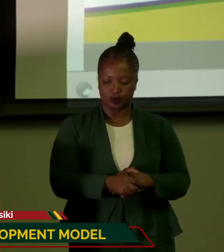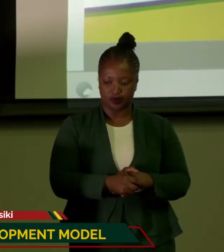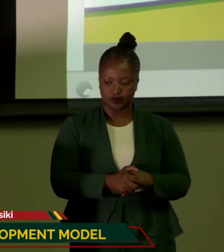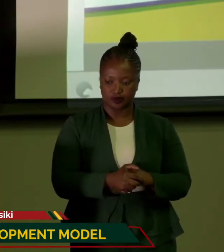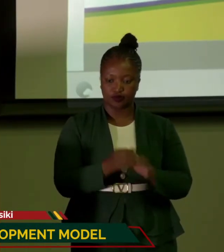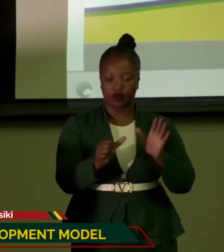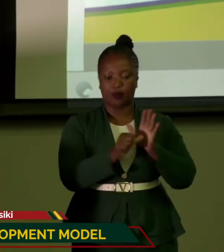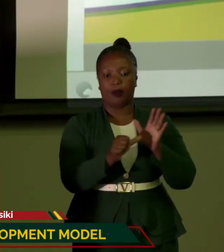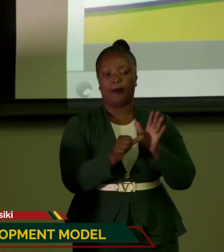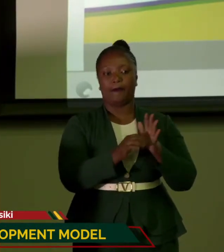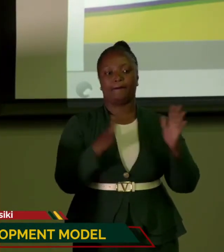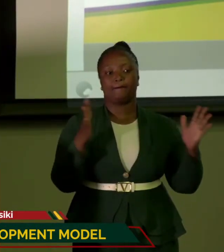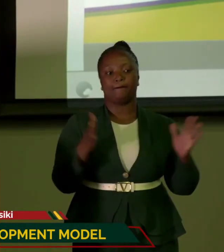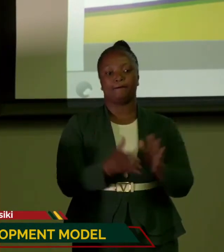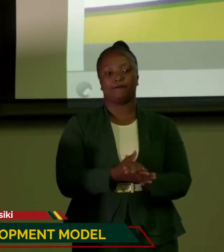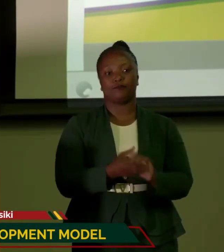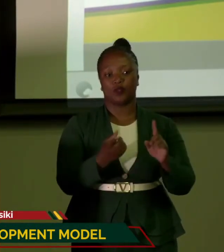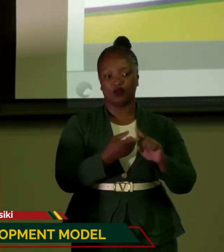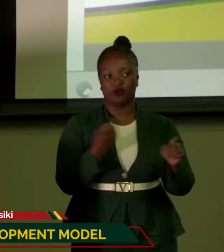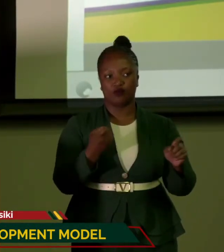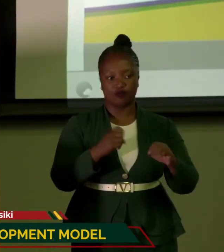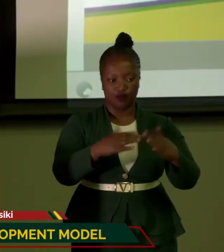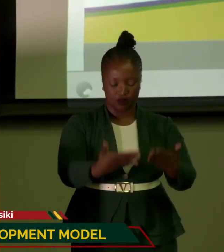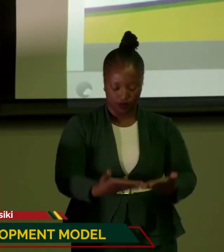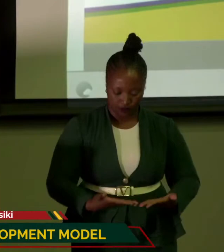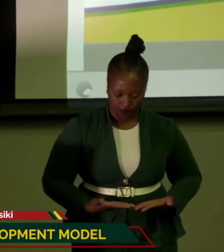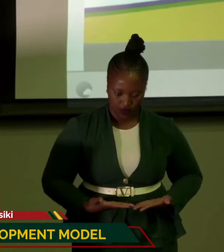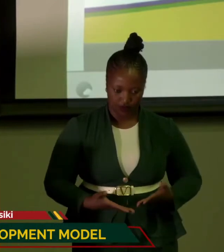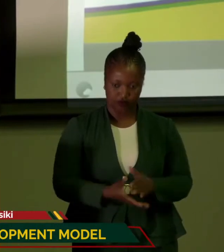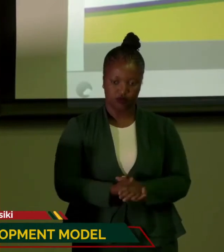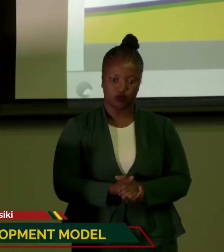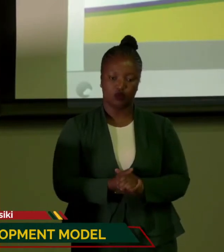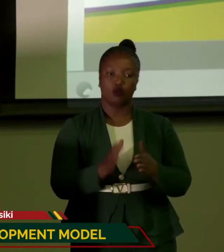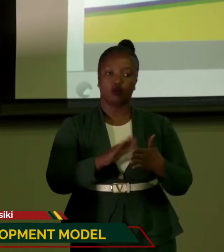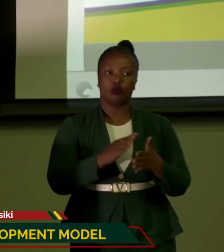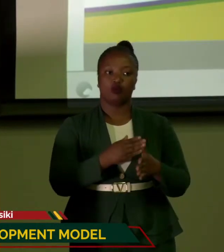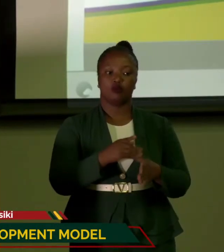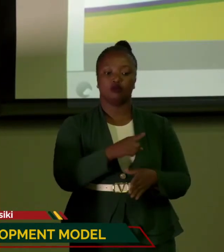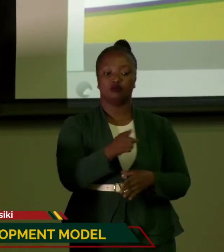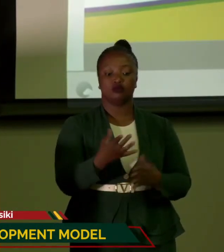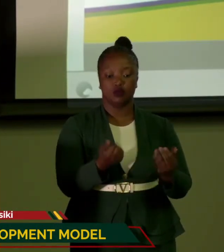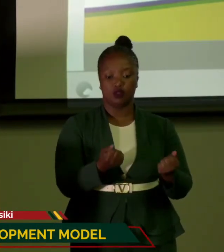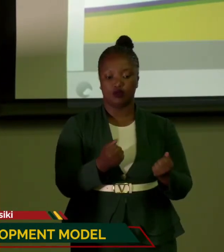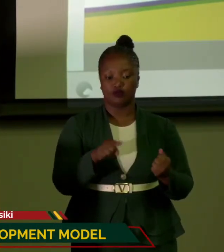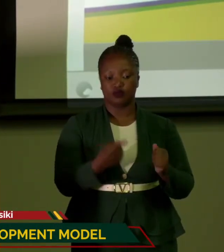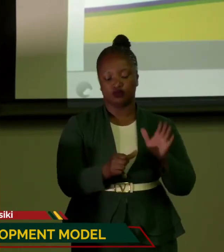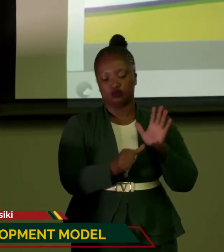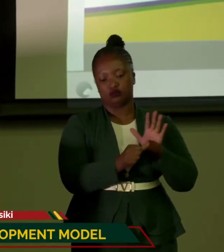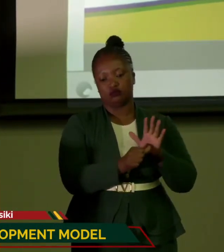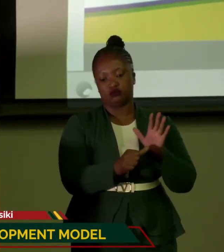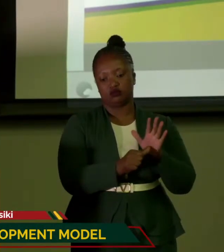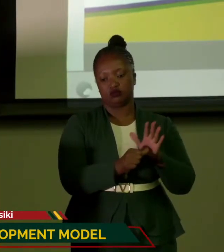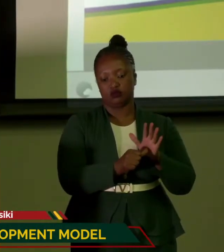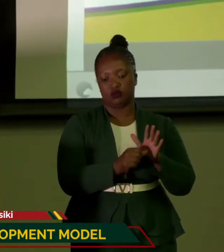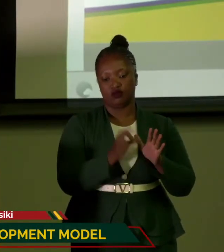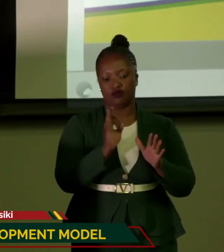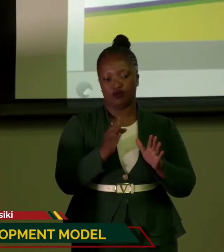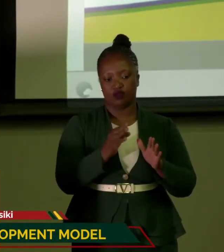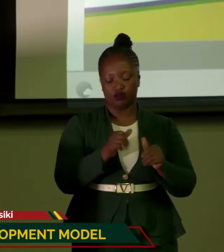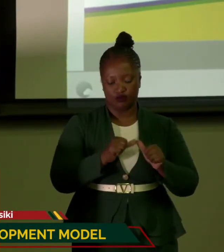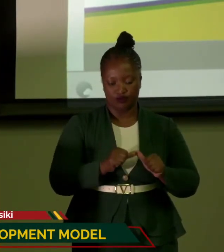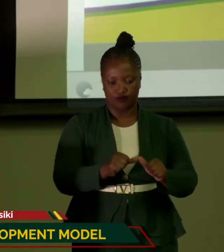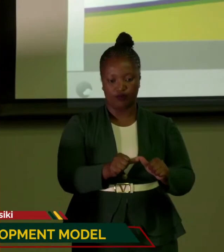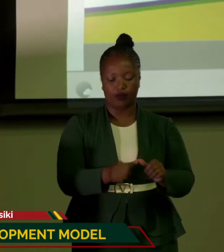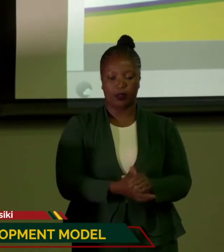important ukususela phaa kwi-welcoming remarks because nazo zinezinto ezibalulekileyo ekufuneka sizilandelele